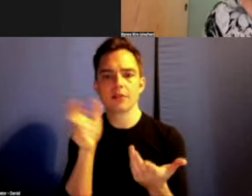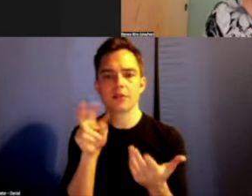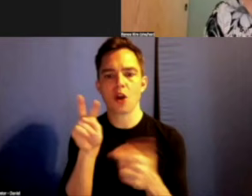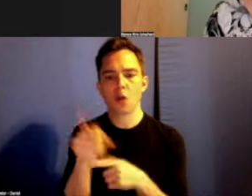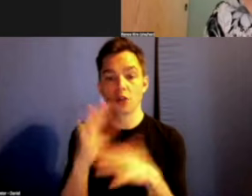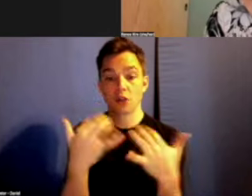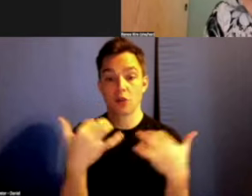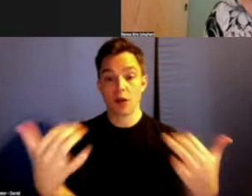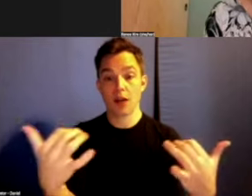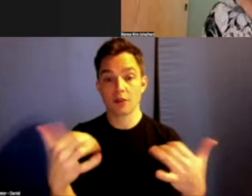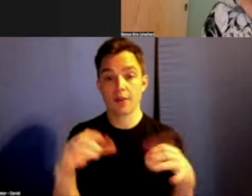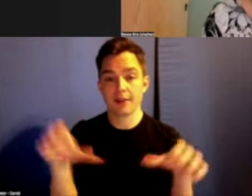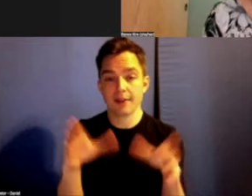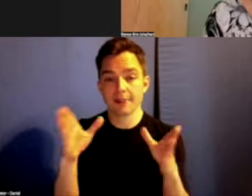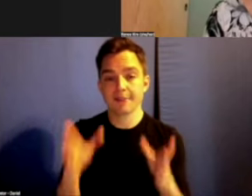and